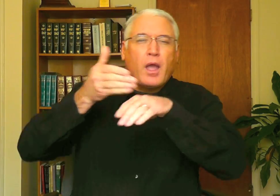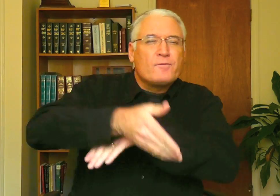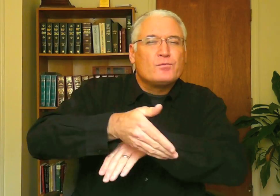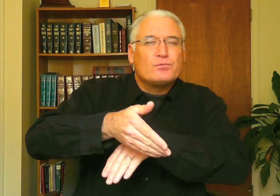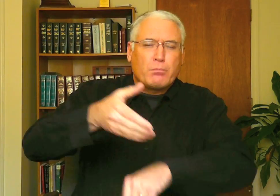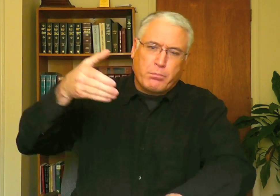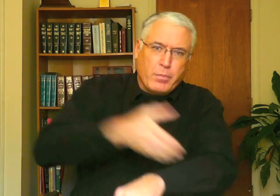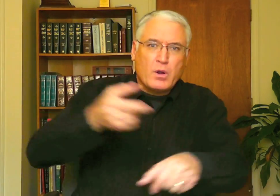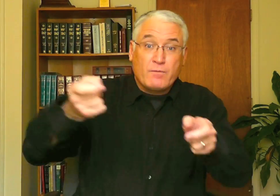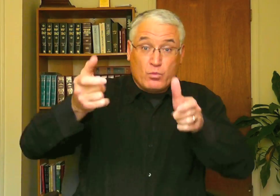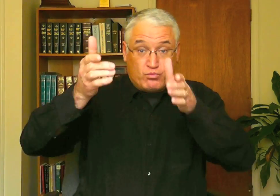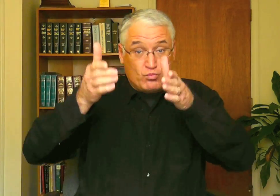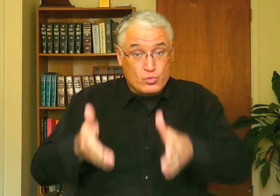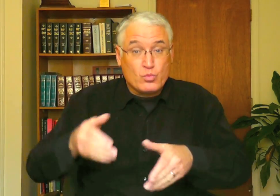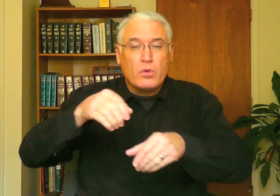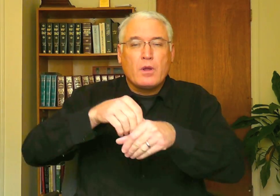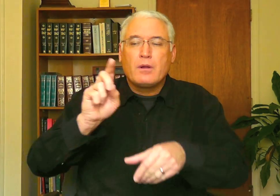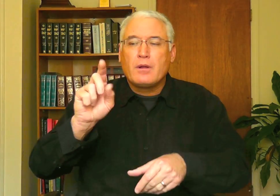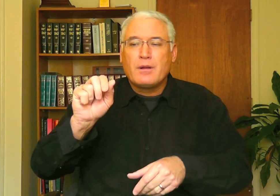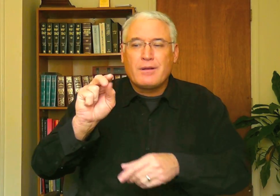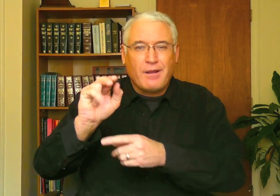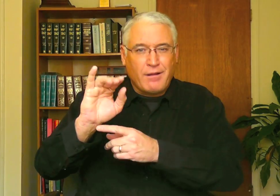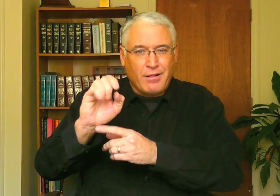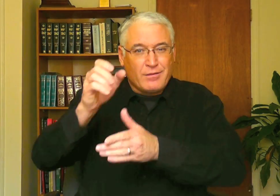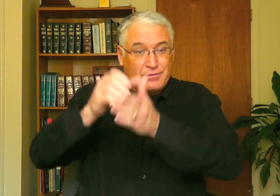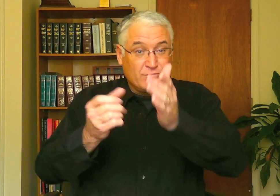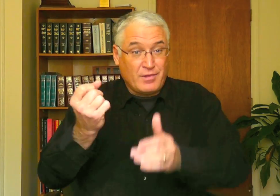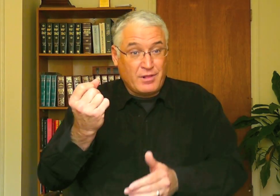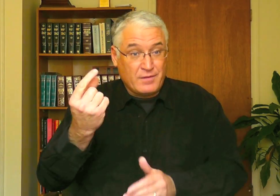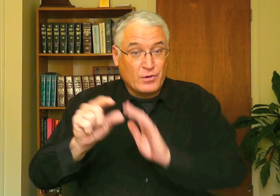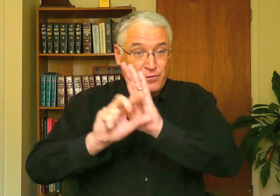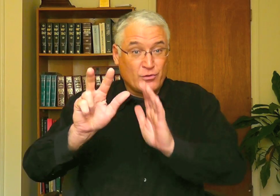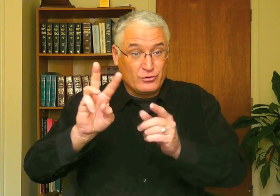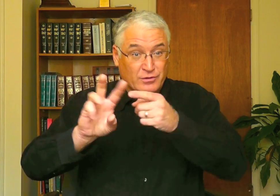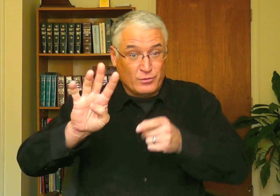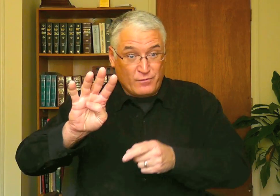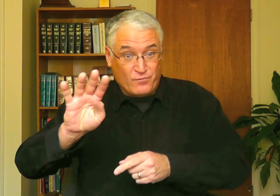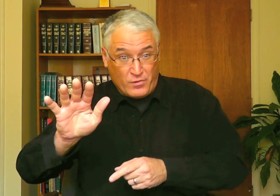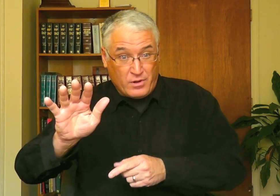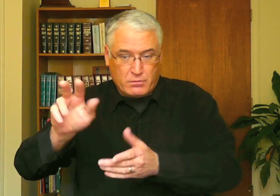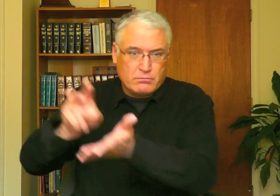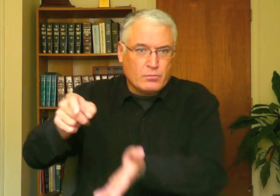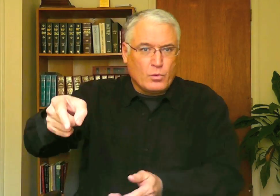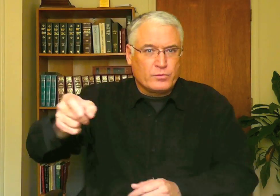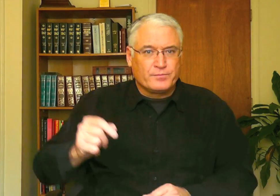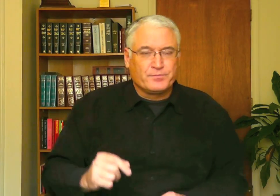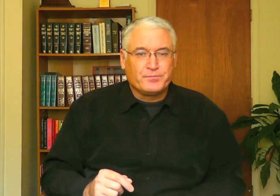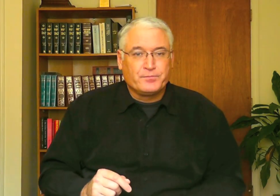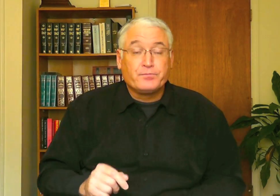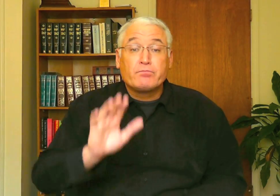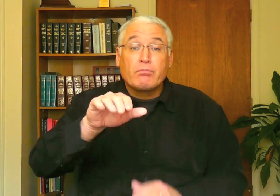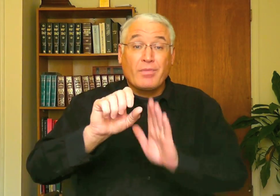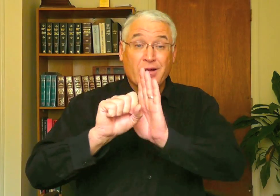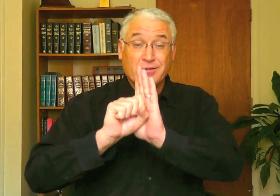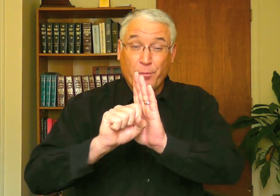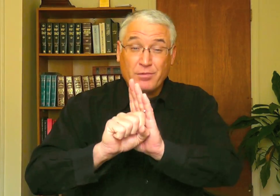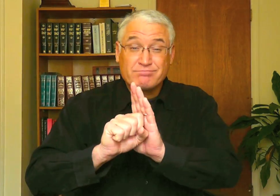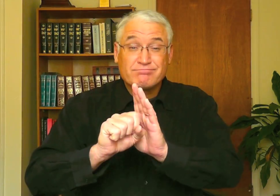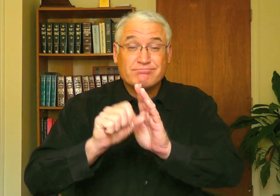happen immediately after this powerful ruler loses that Daniel discusses in chapter 11, 36 through 45. And the